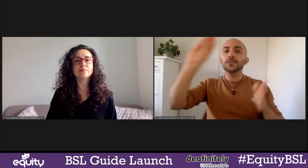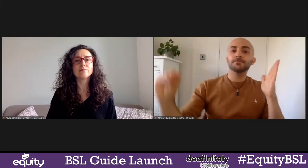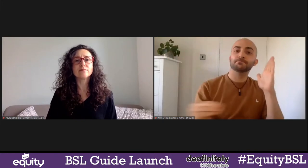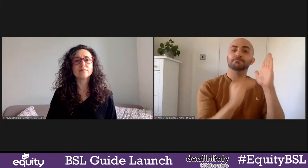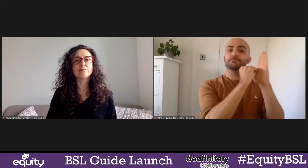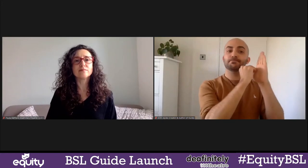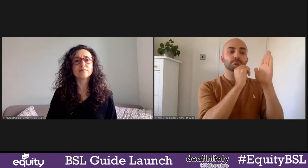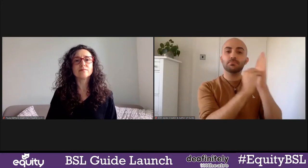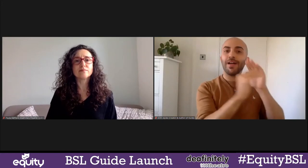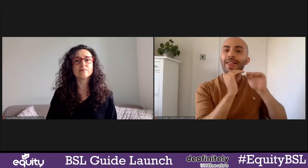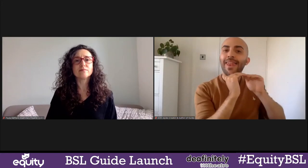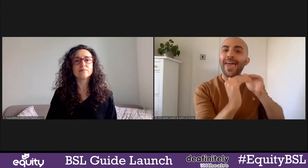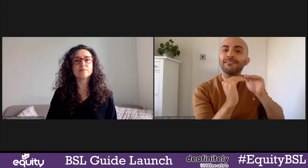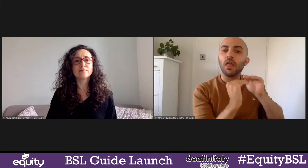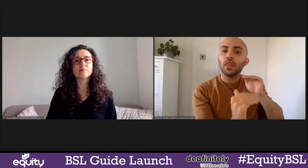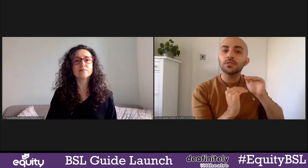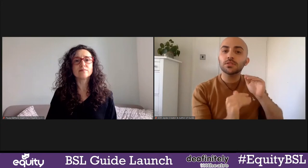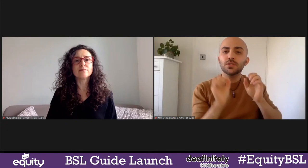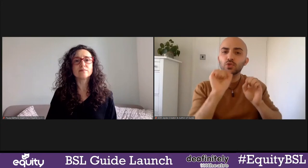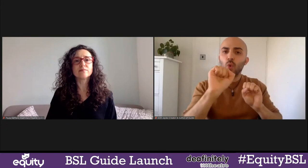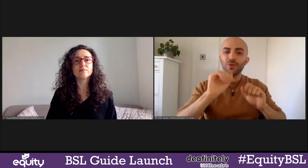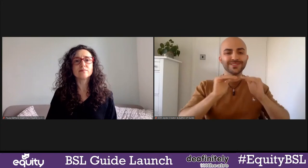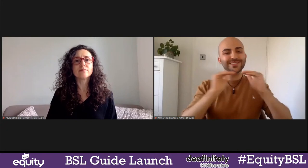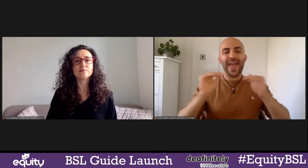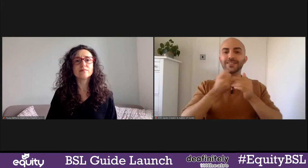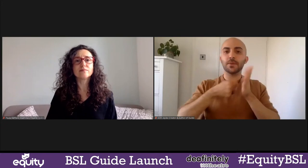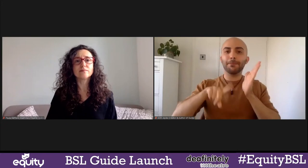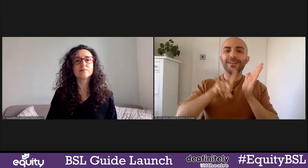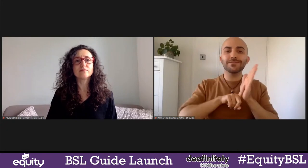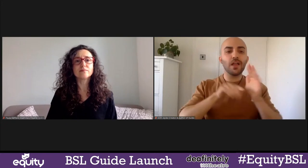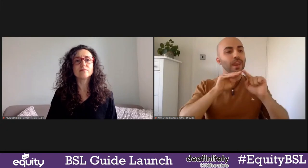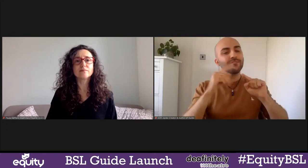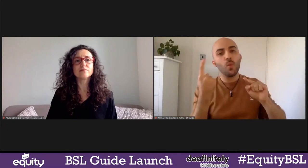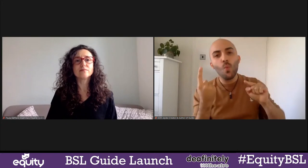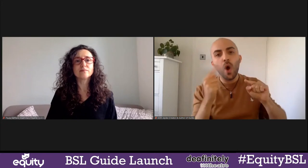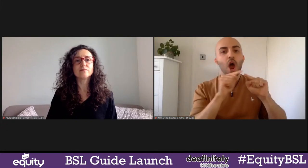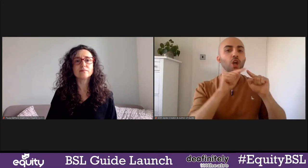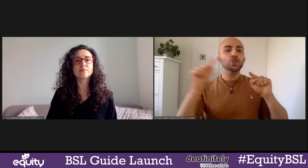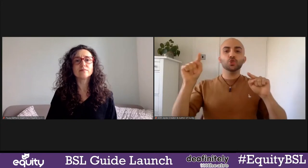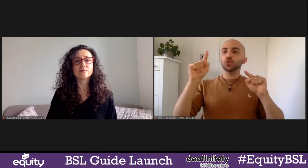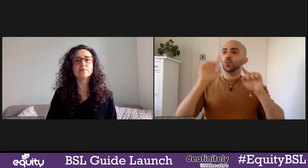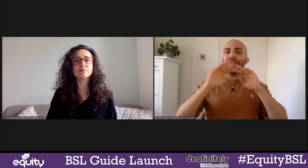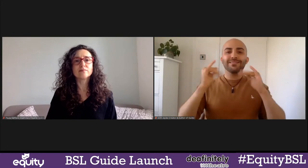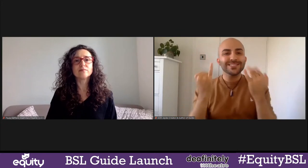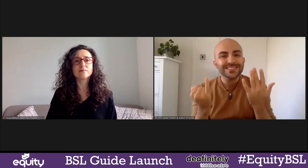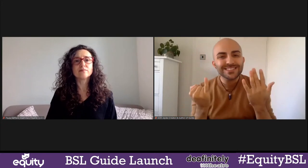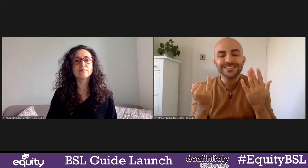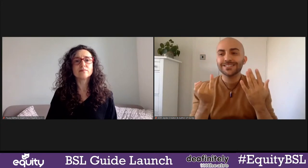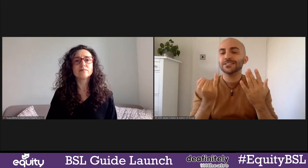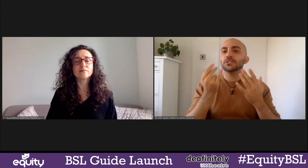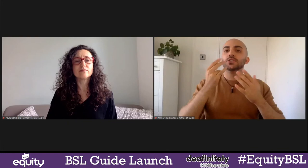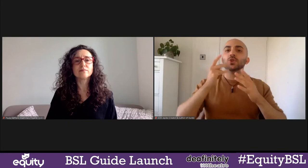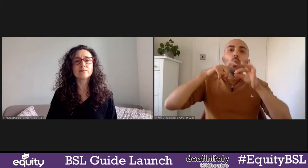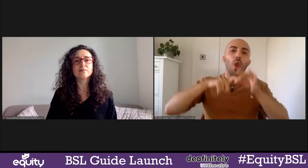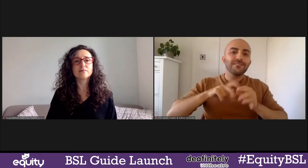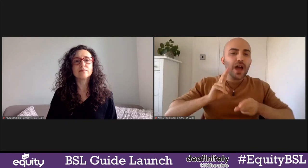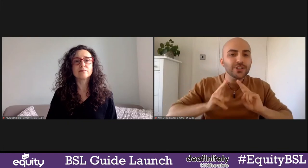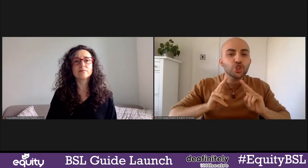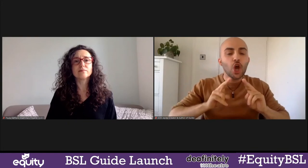contacted Spotlight and asked that levels of BSL be put on your profile. So whether that was your level one